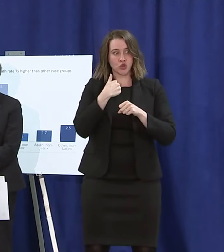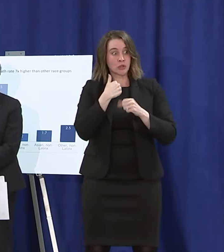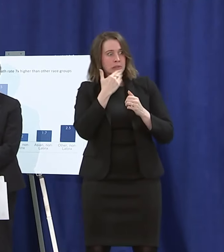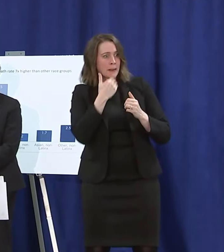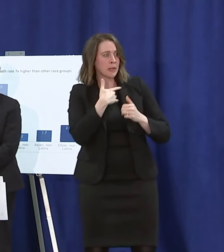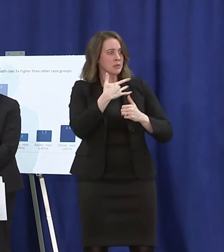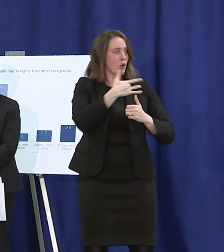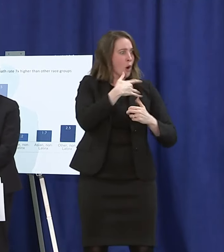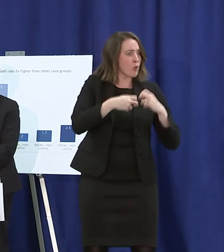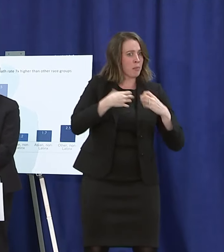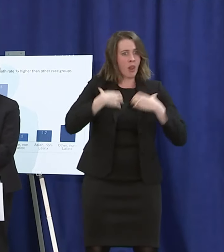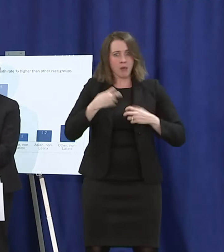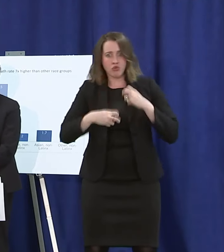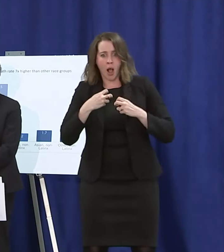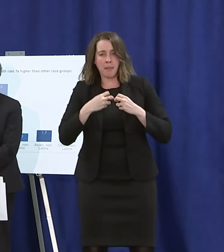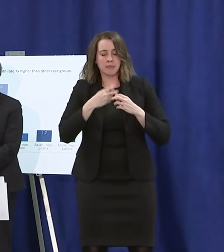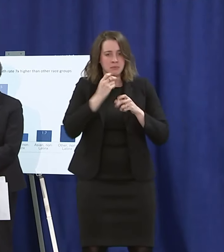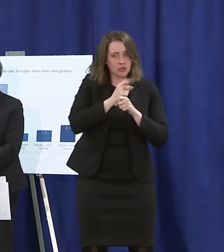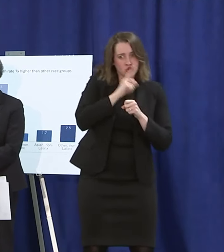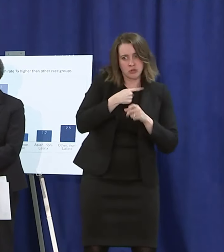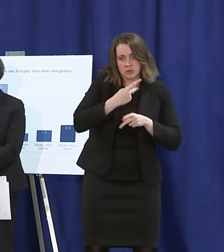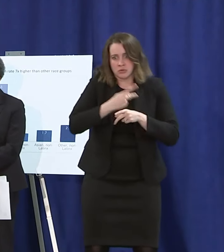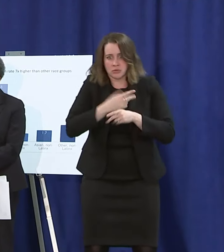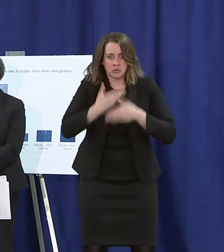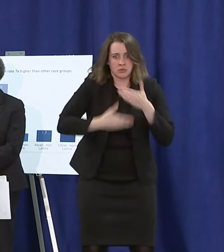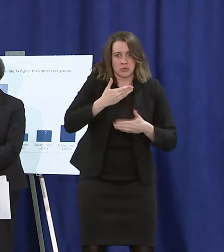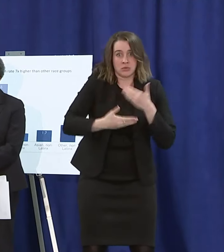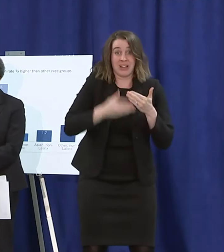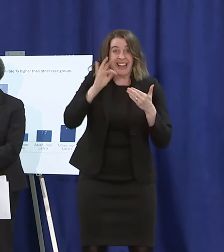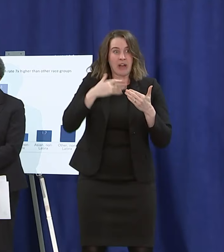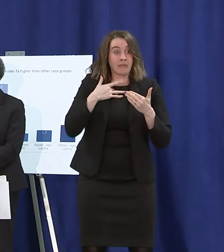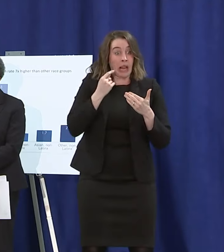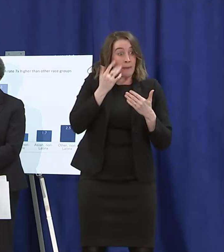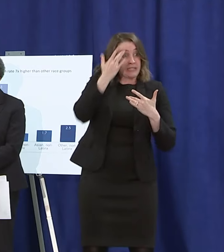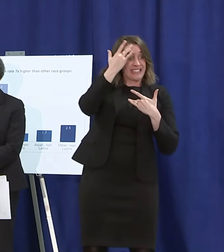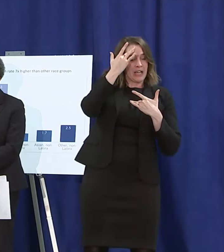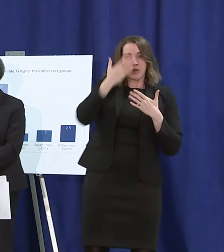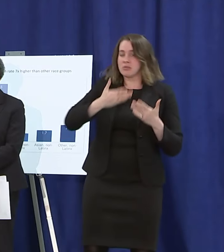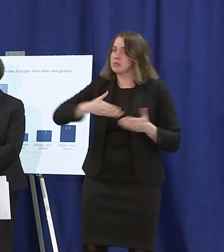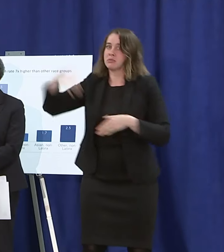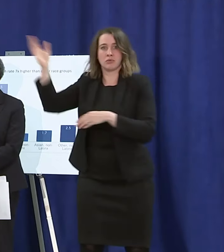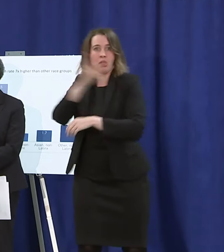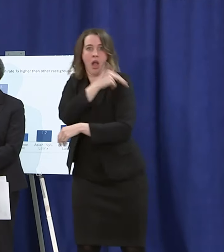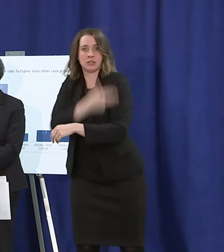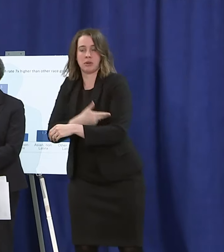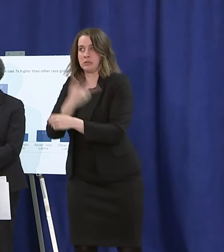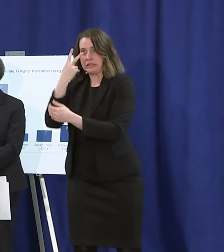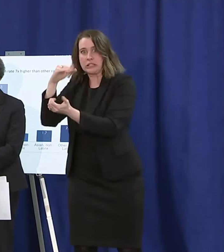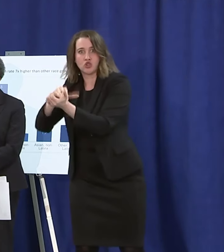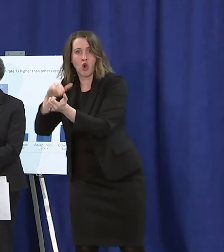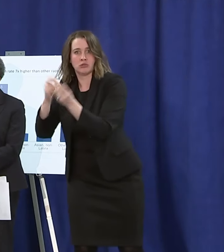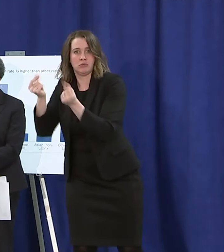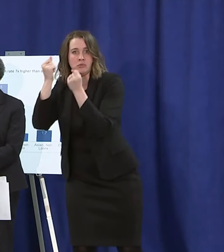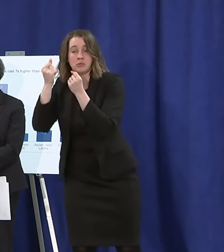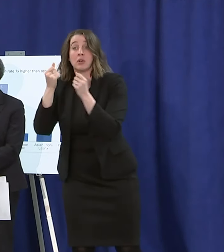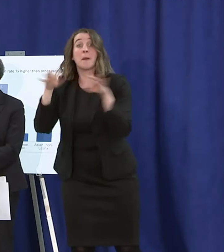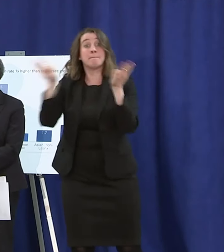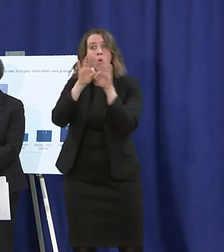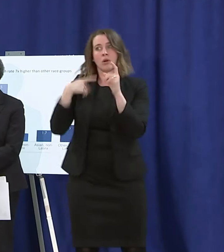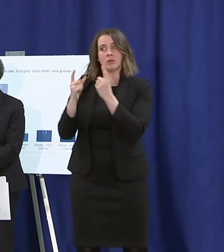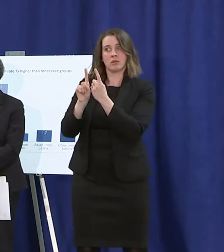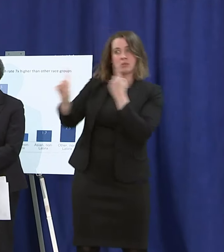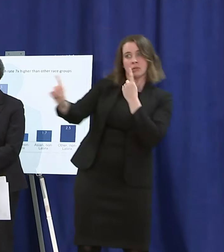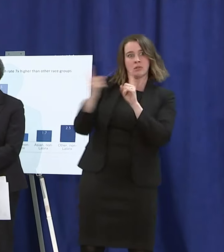as you can, not waiting if you're sick to seek medical care, and practicing the really important social distancing and hand